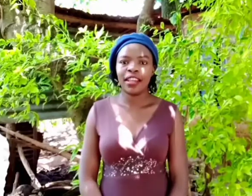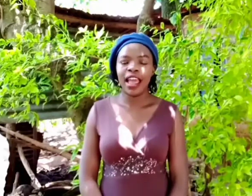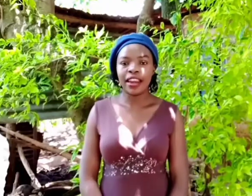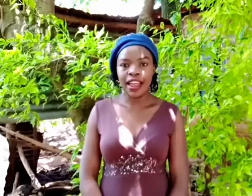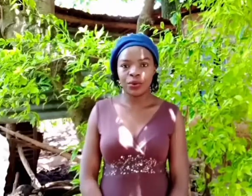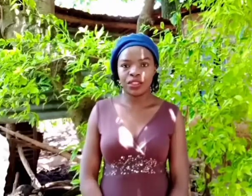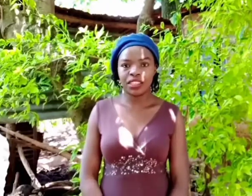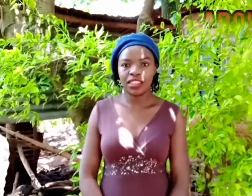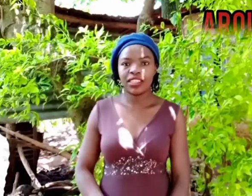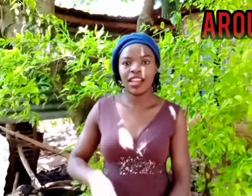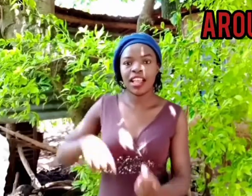Around.